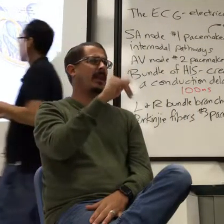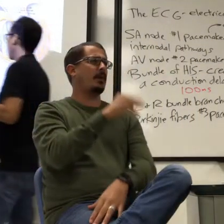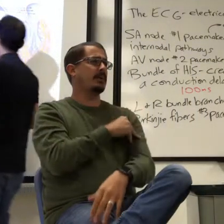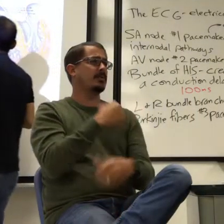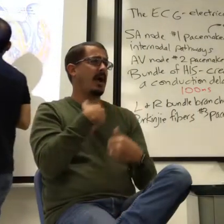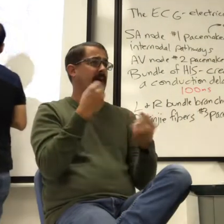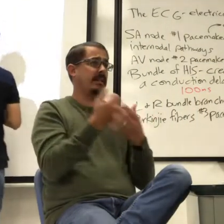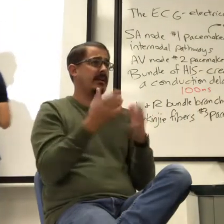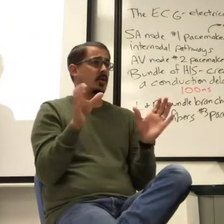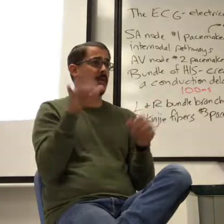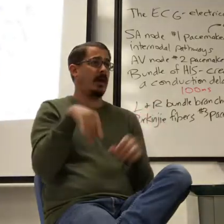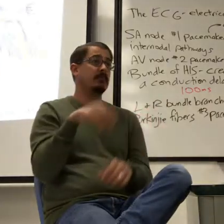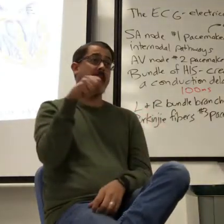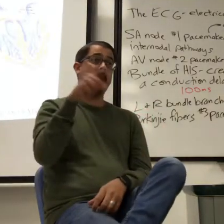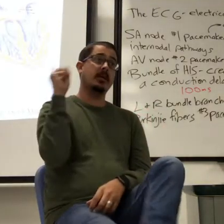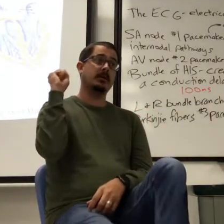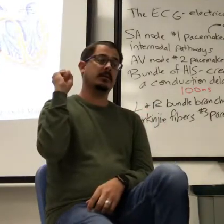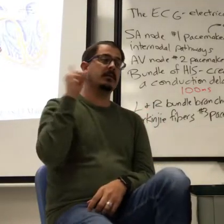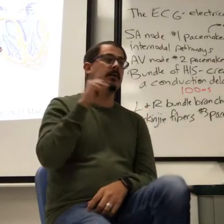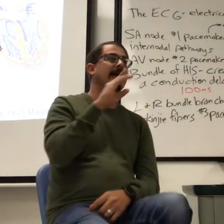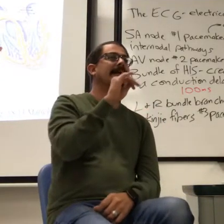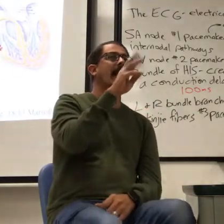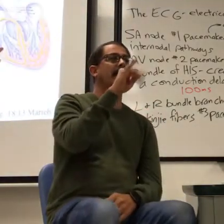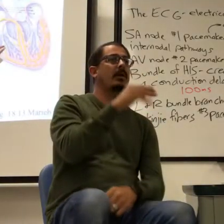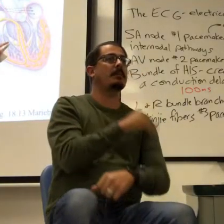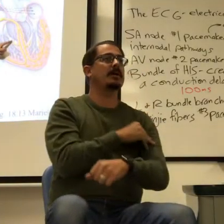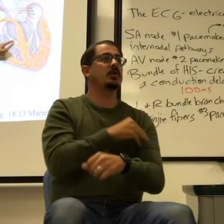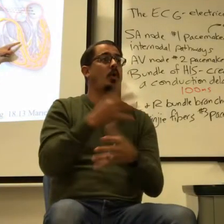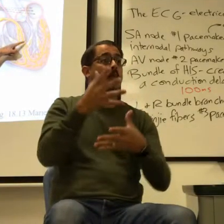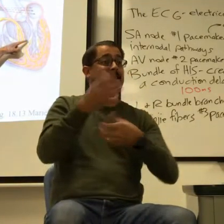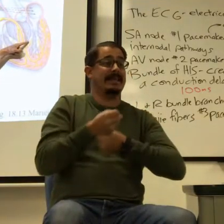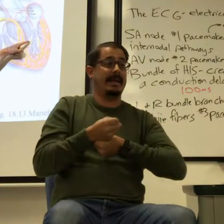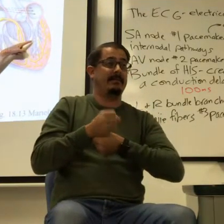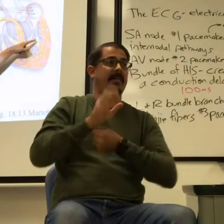Yeah, look at that. The papillary muscles are going to receive their